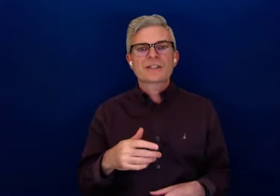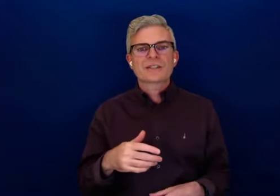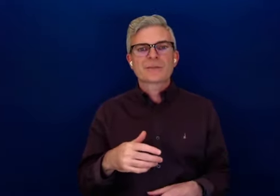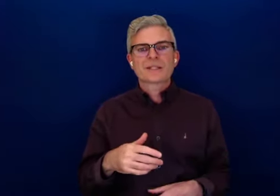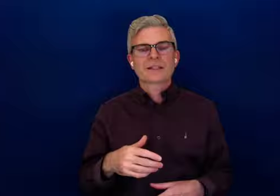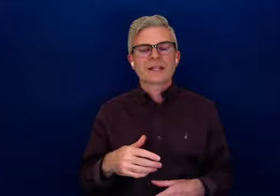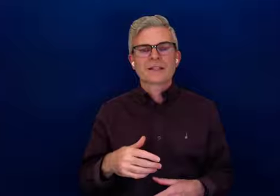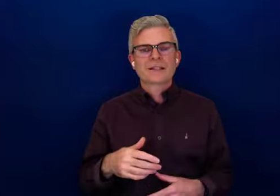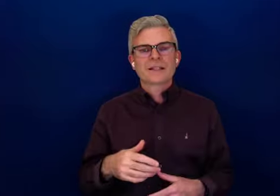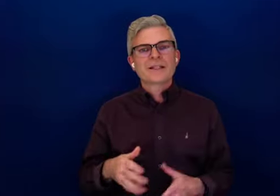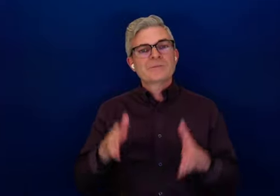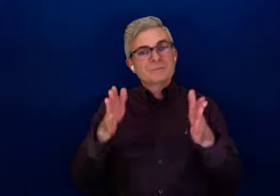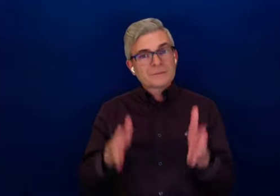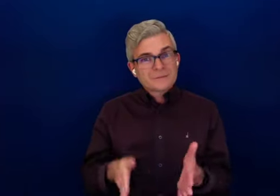says something like,